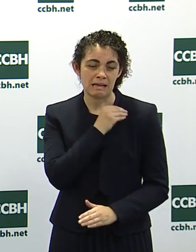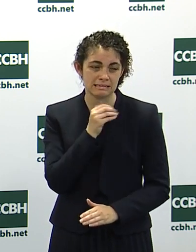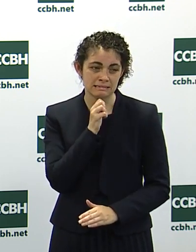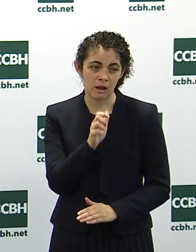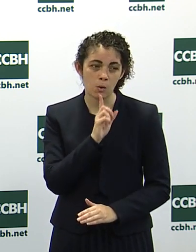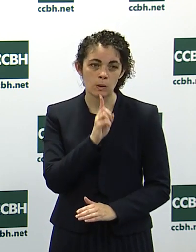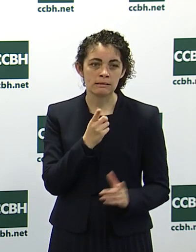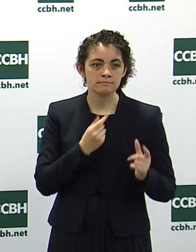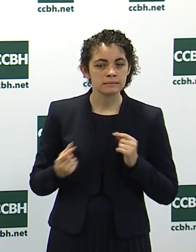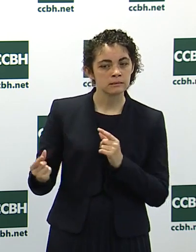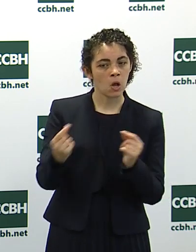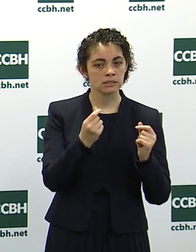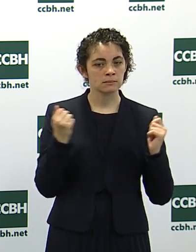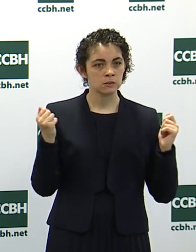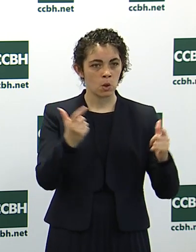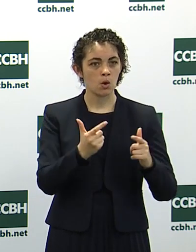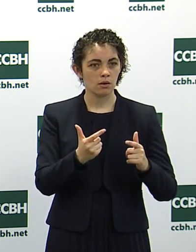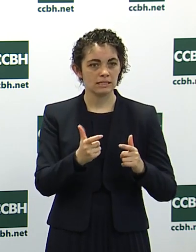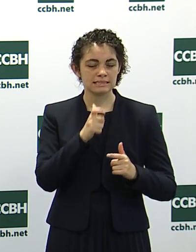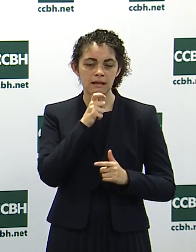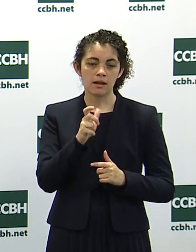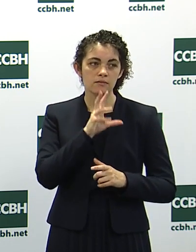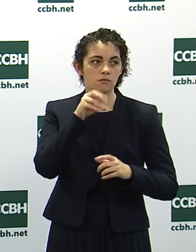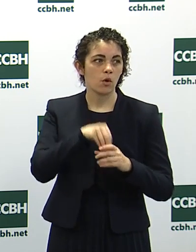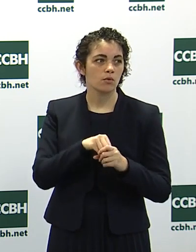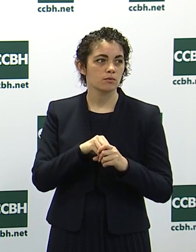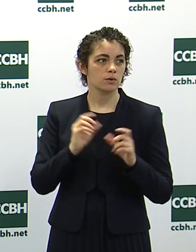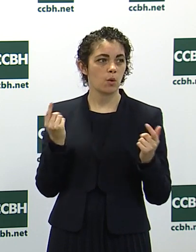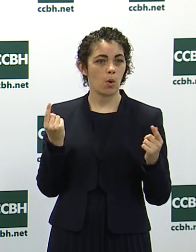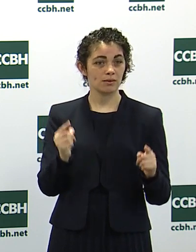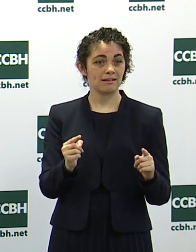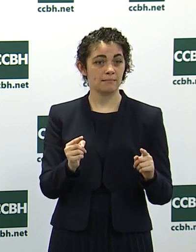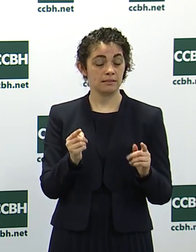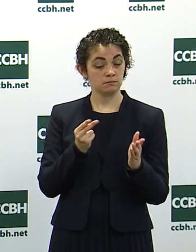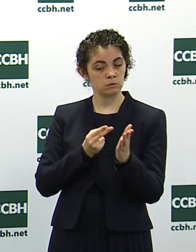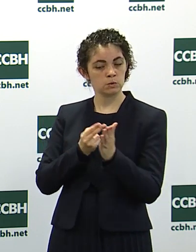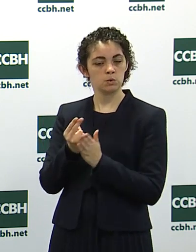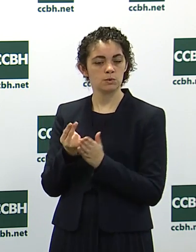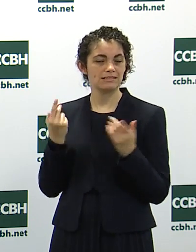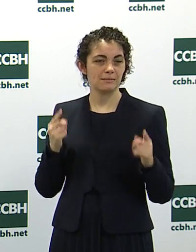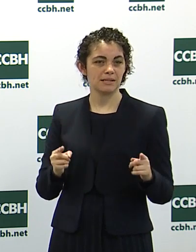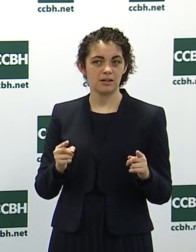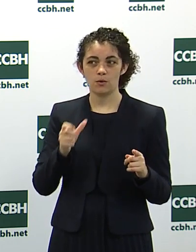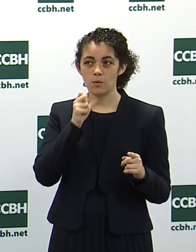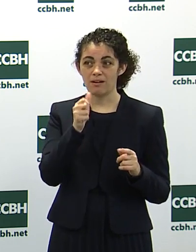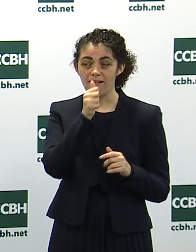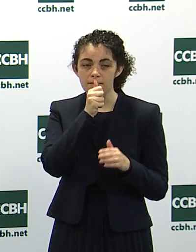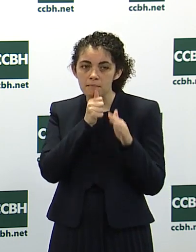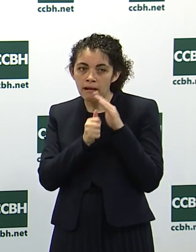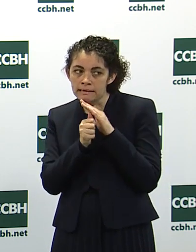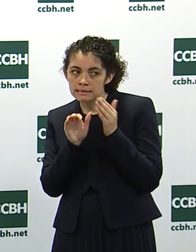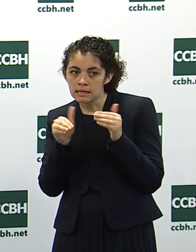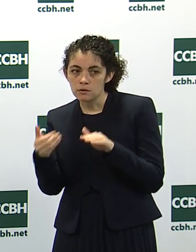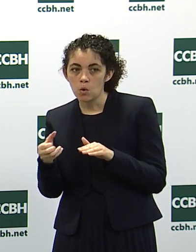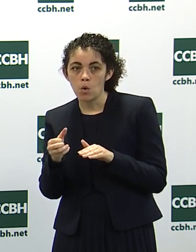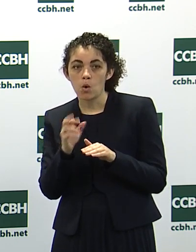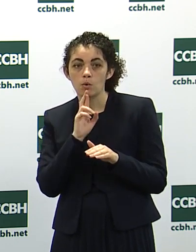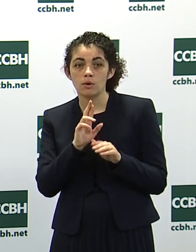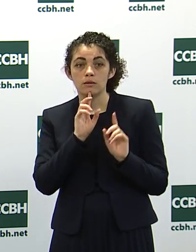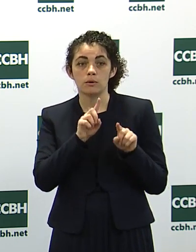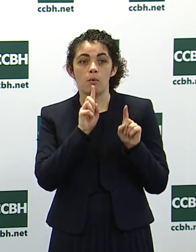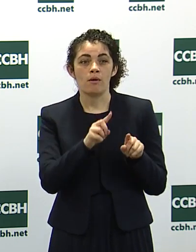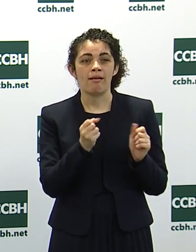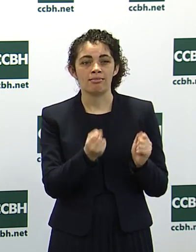really a reality that I think has any basis in truth. We're not hiding deaths, we're not over-reporting